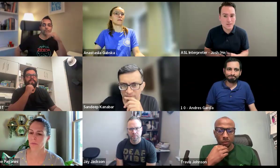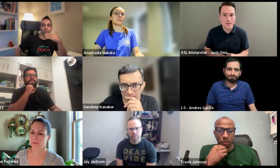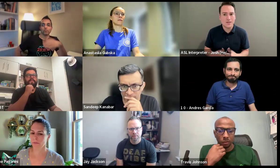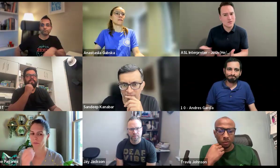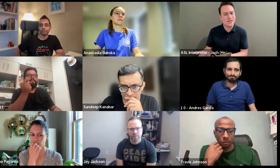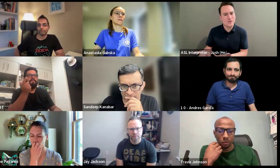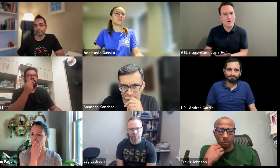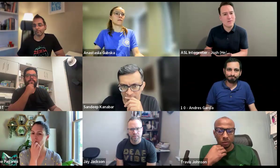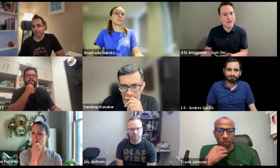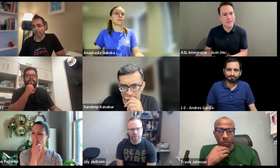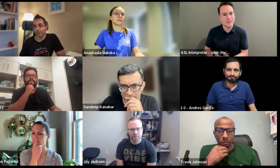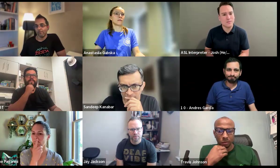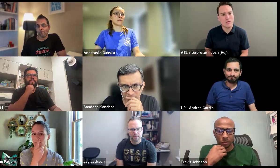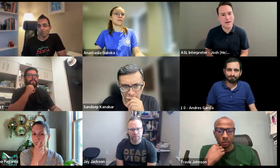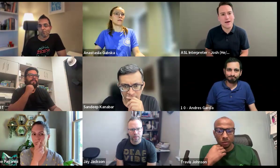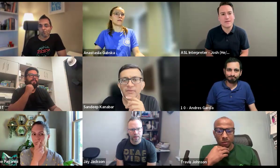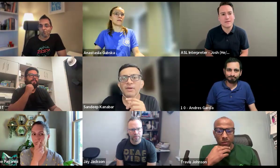connections. So they do have the money to support that.